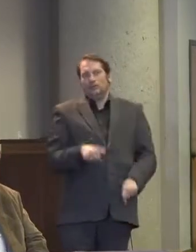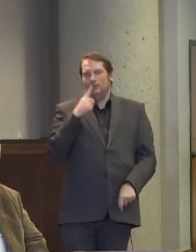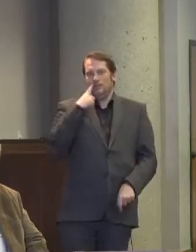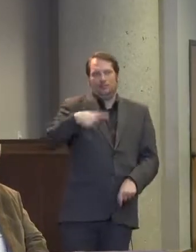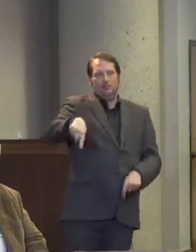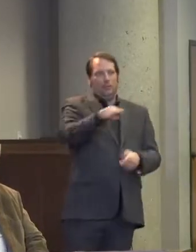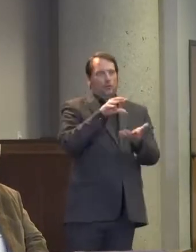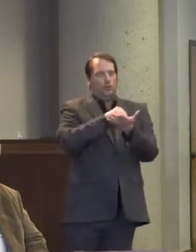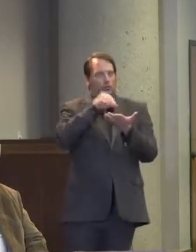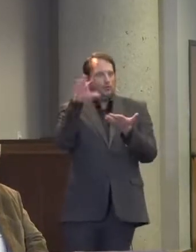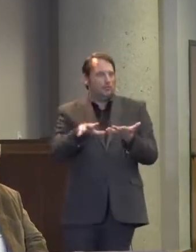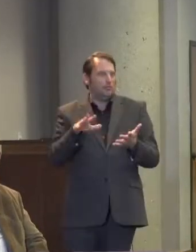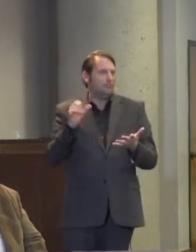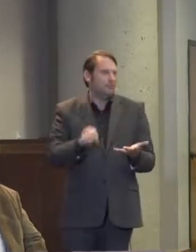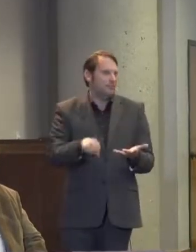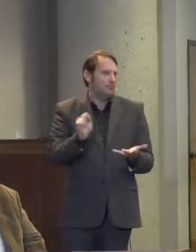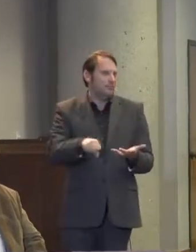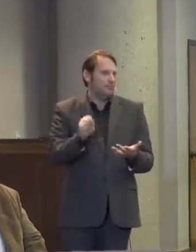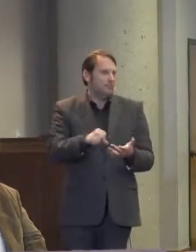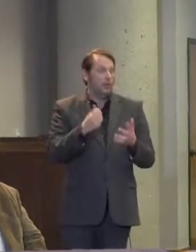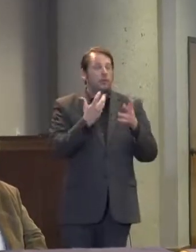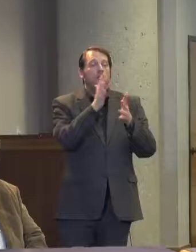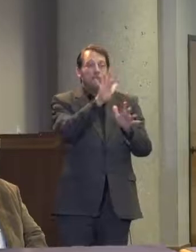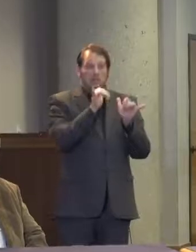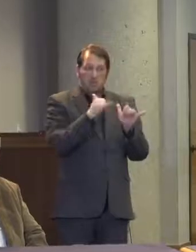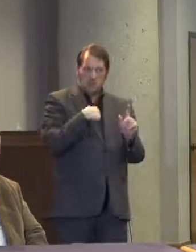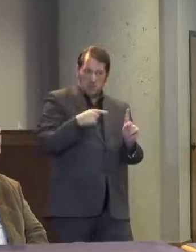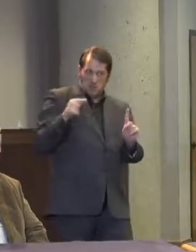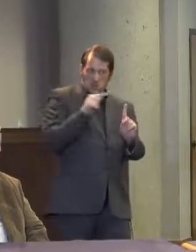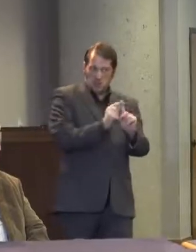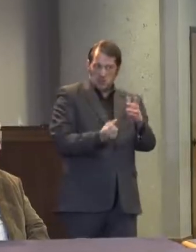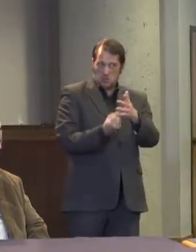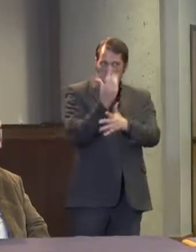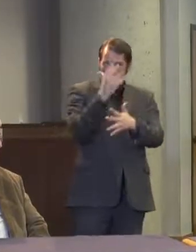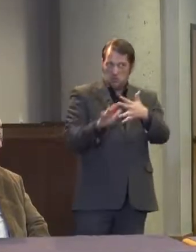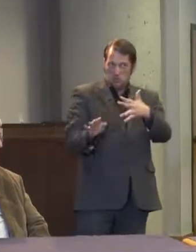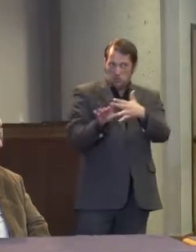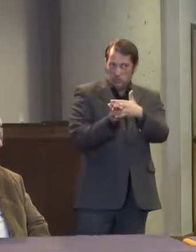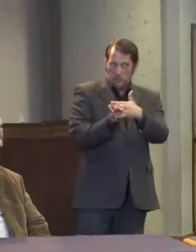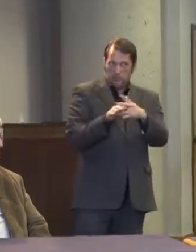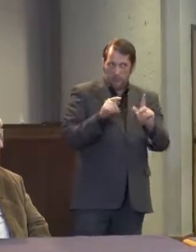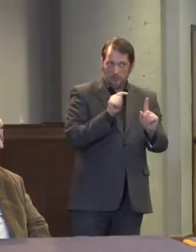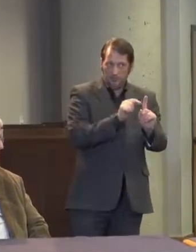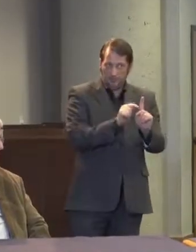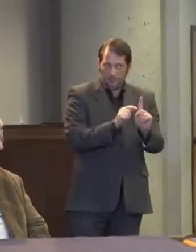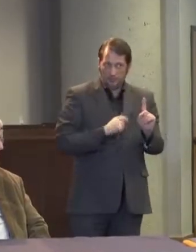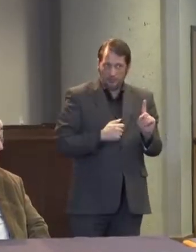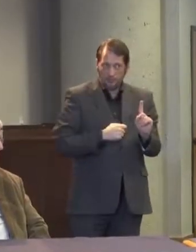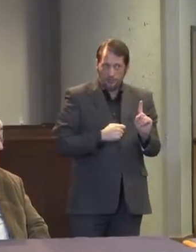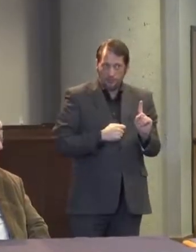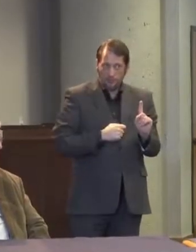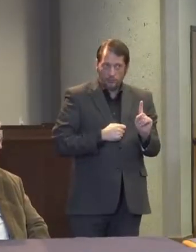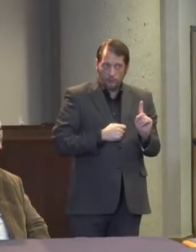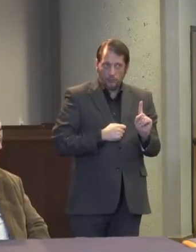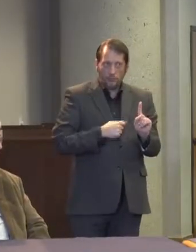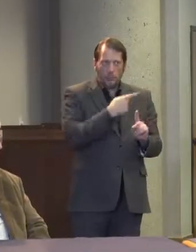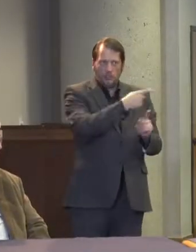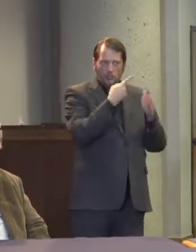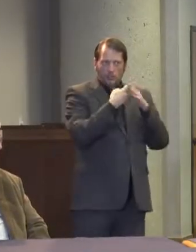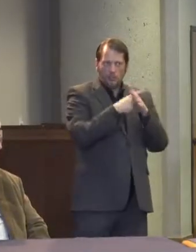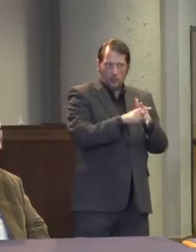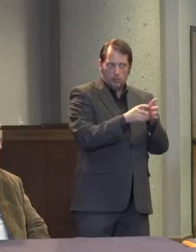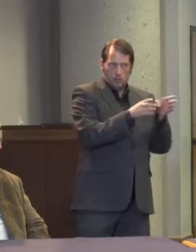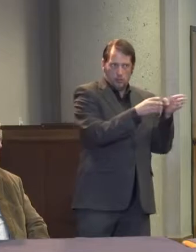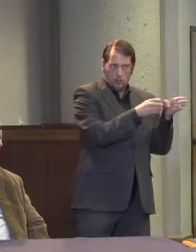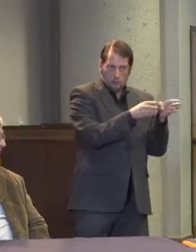vacation. You know, when Dr. Salmon said you need to plan to use spring vacation as makeup days, everybody had